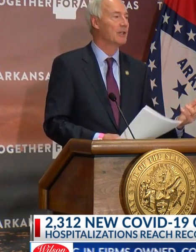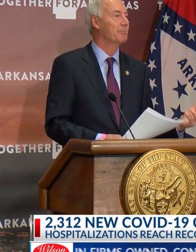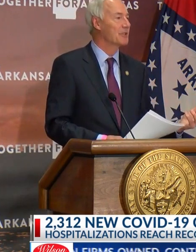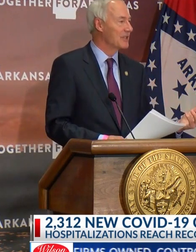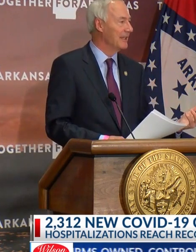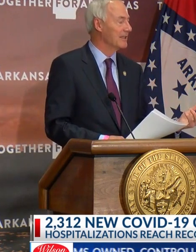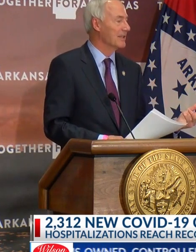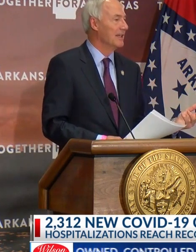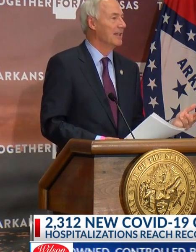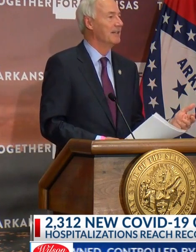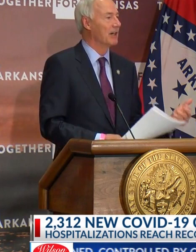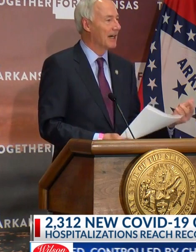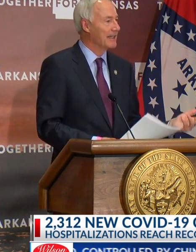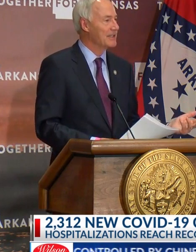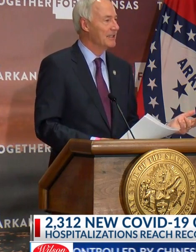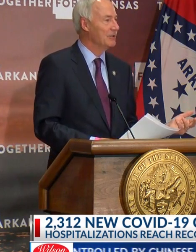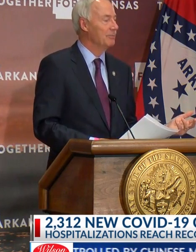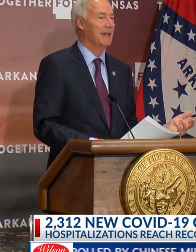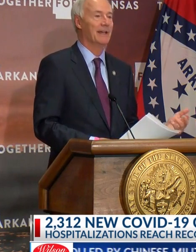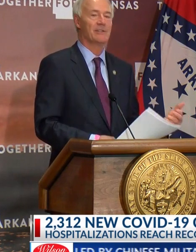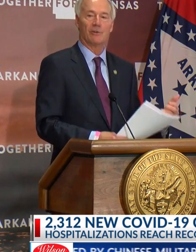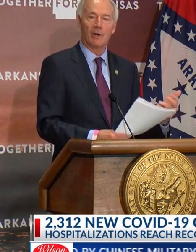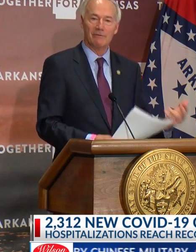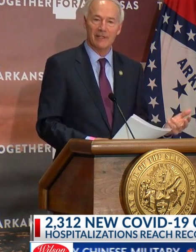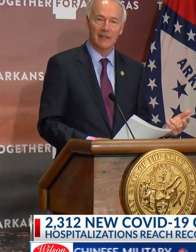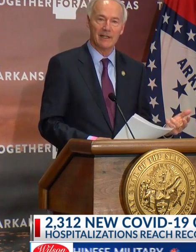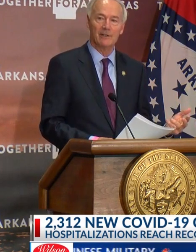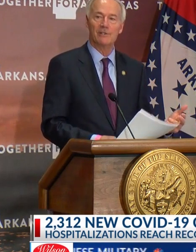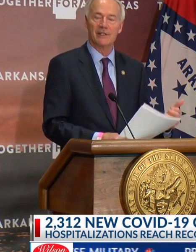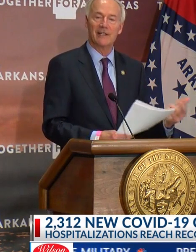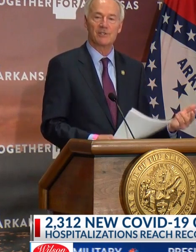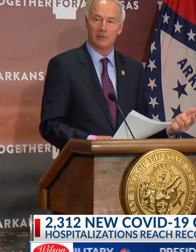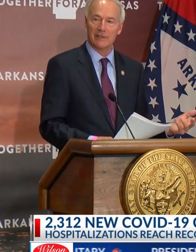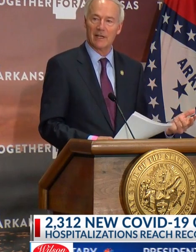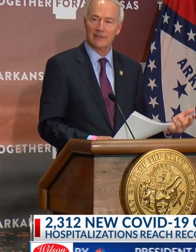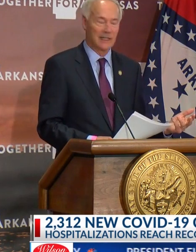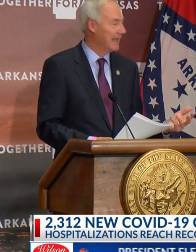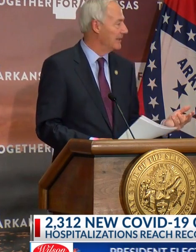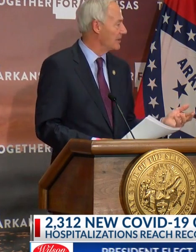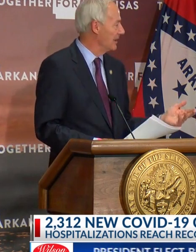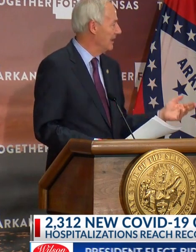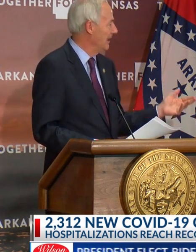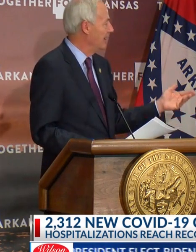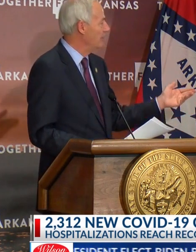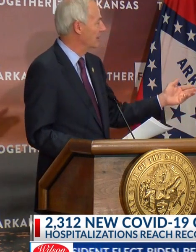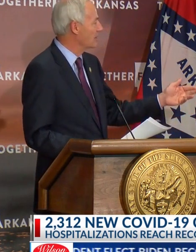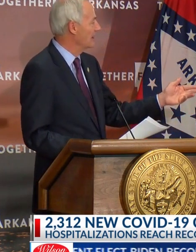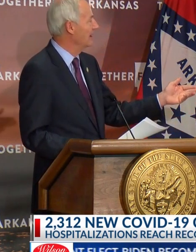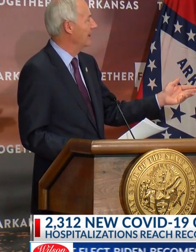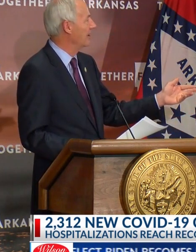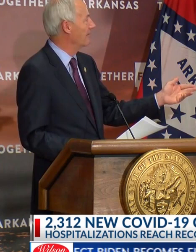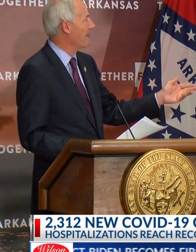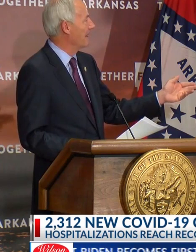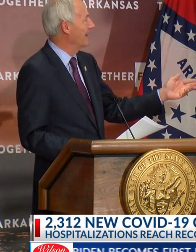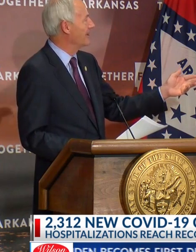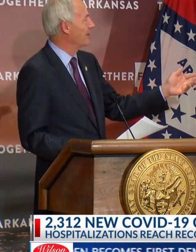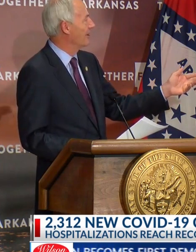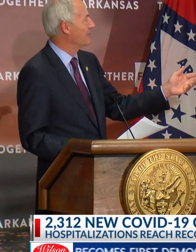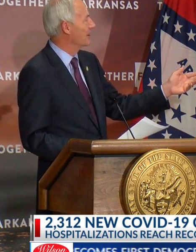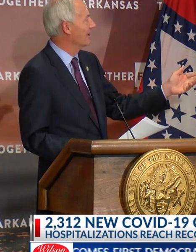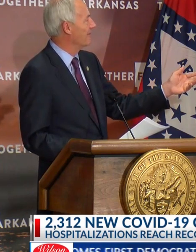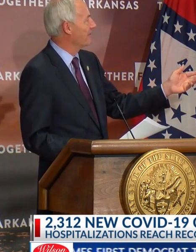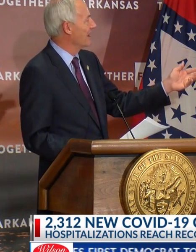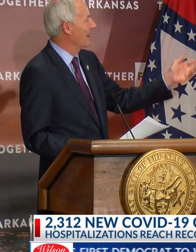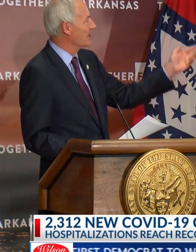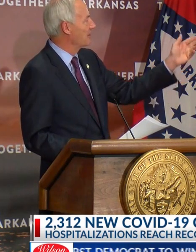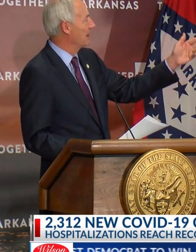up 100% of our ICU beds or our ventilators, and that's certainly not the case. And you can see here in